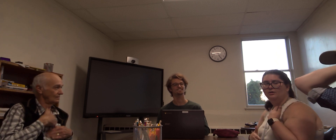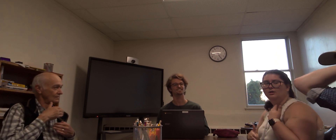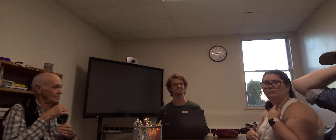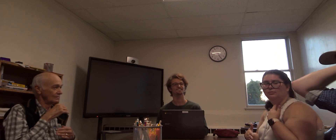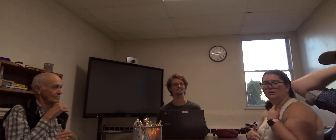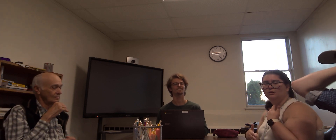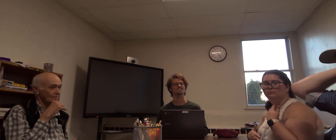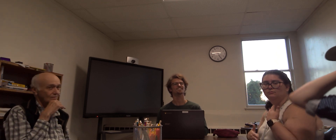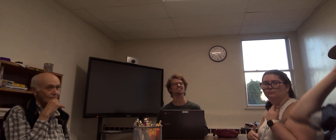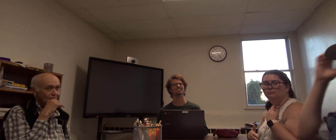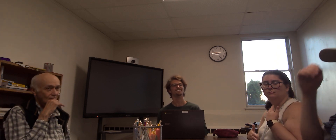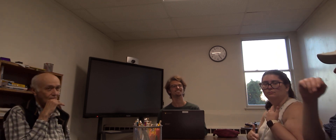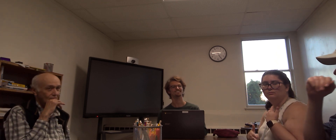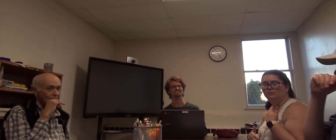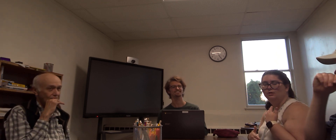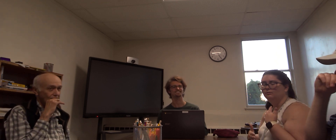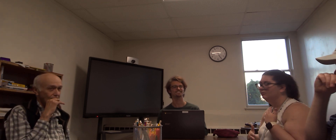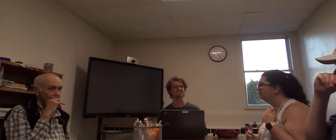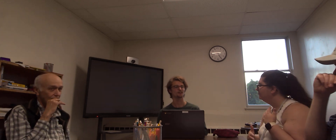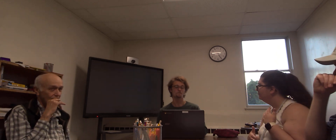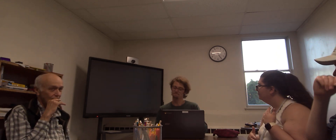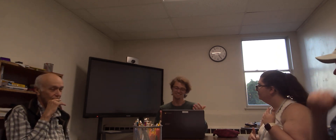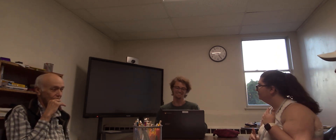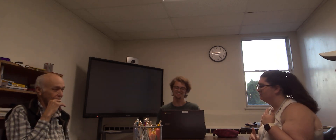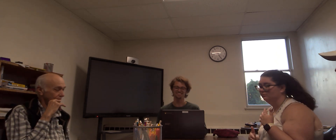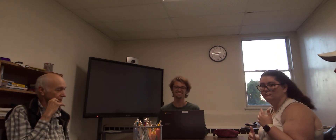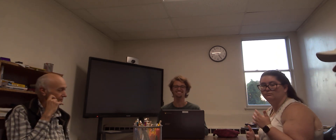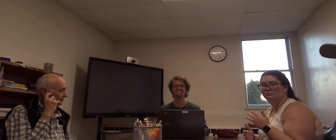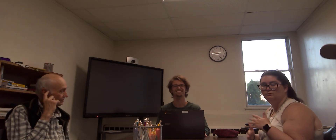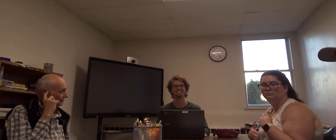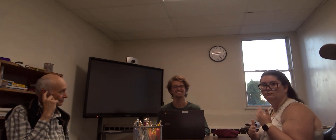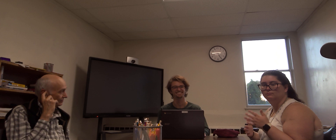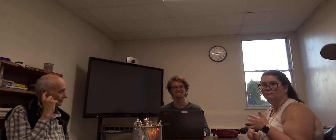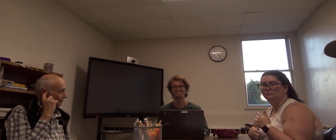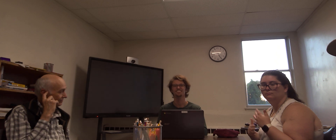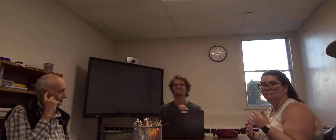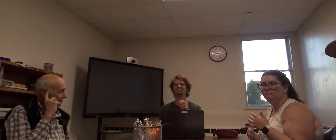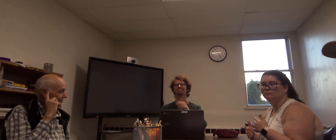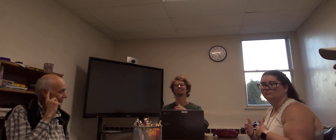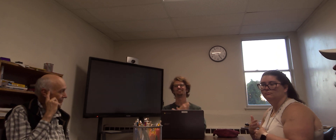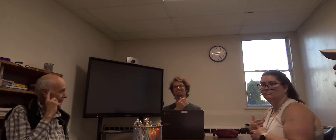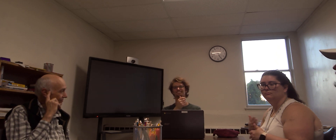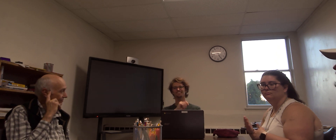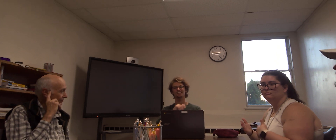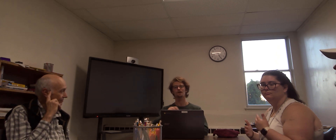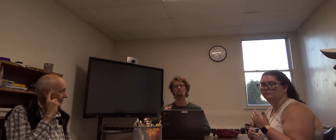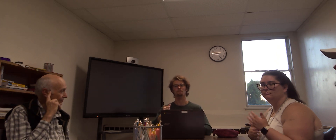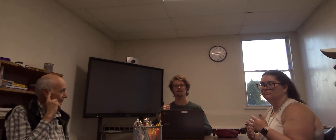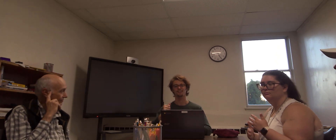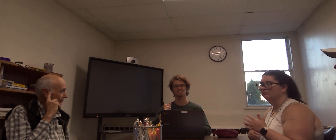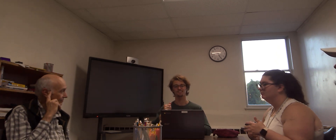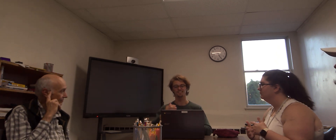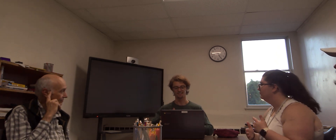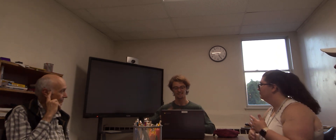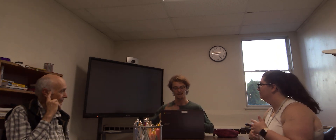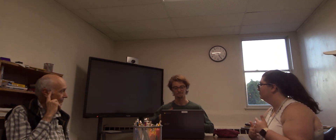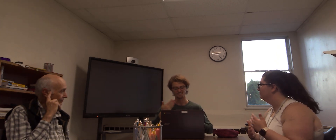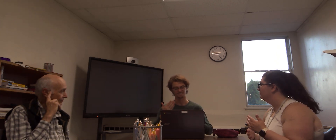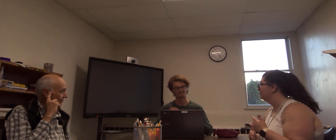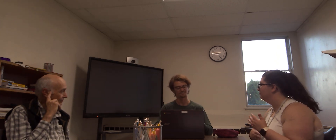dominant is my hand right below. hand. This is Yeah. my dominant. Yeah. it'll Same. happen. Strange language. Yeah, happy.